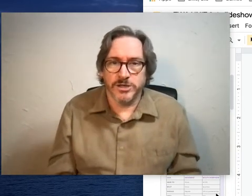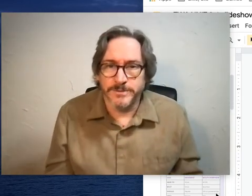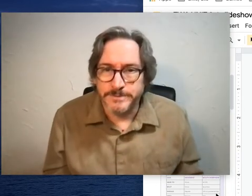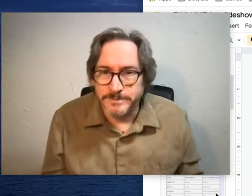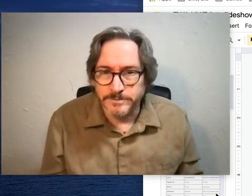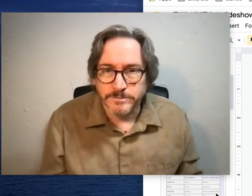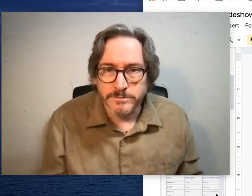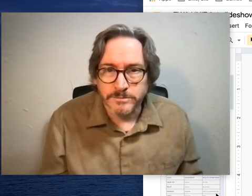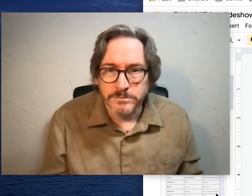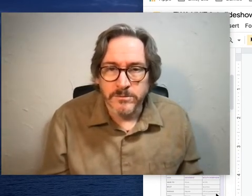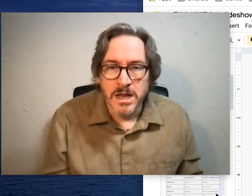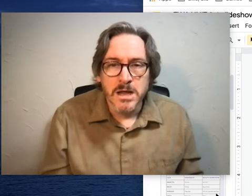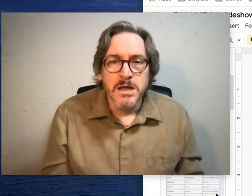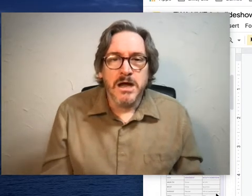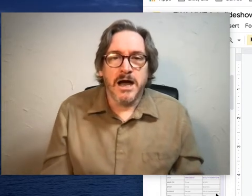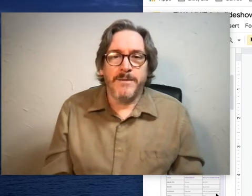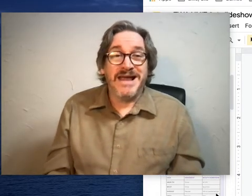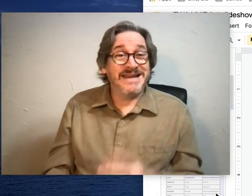always good.